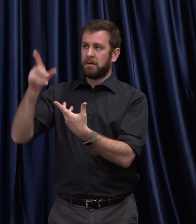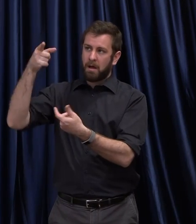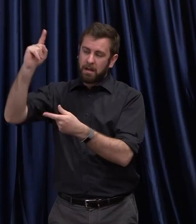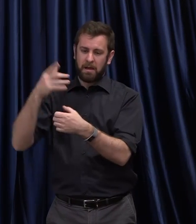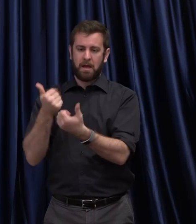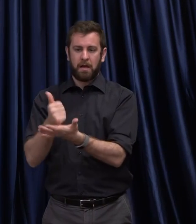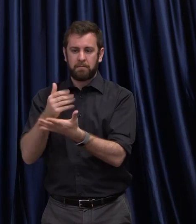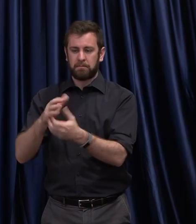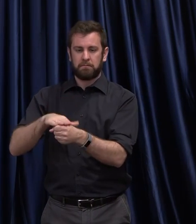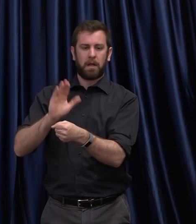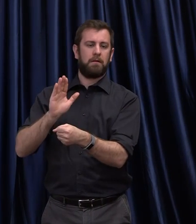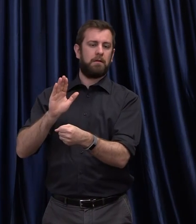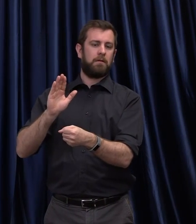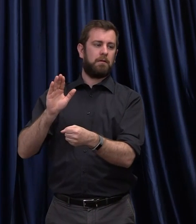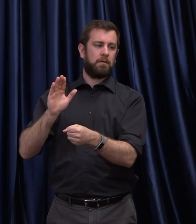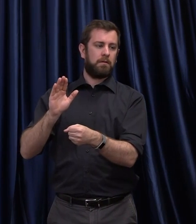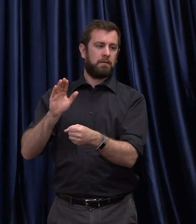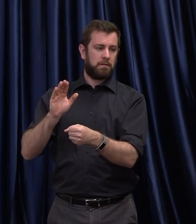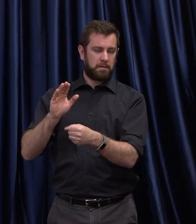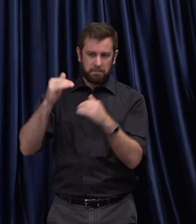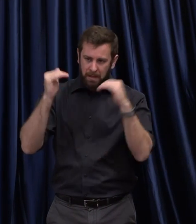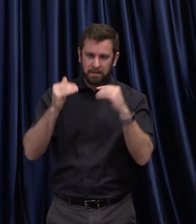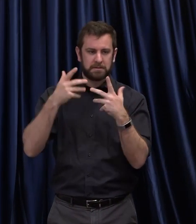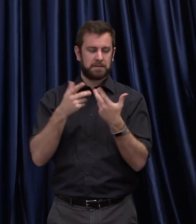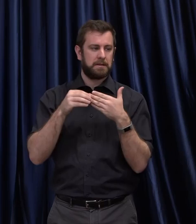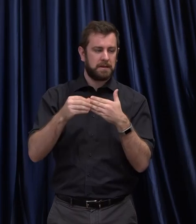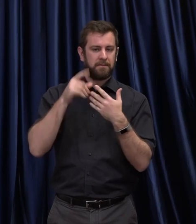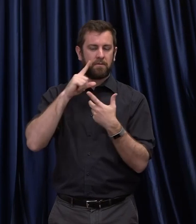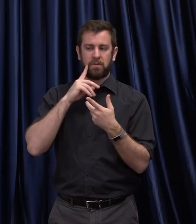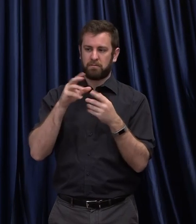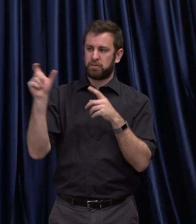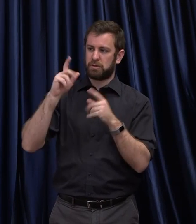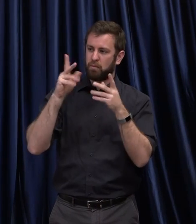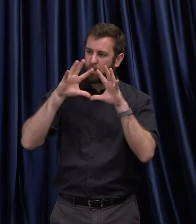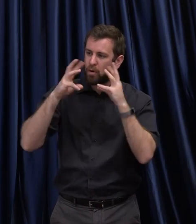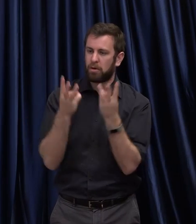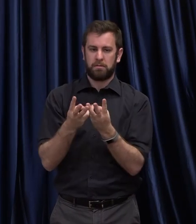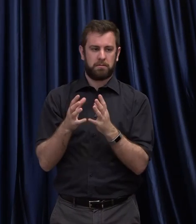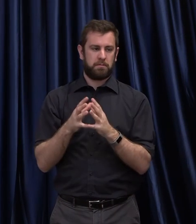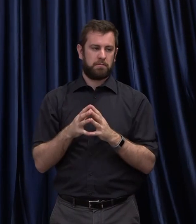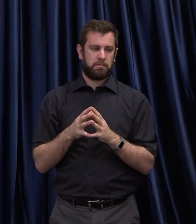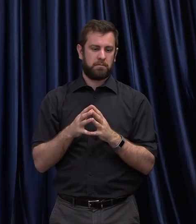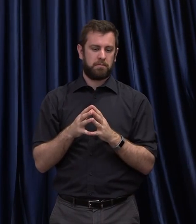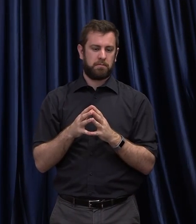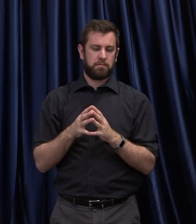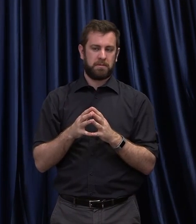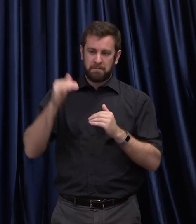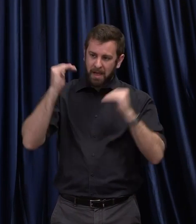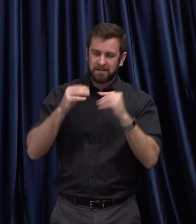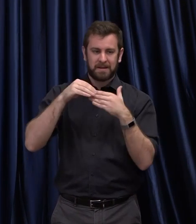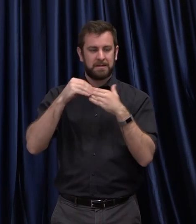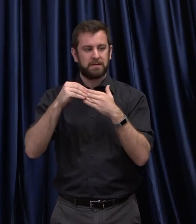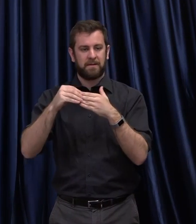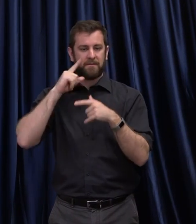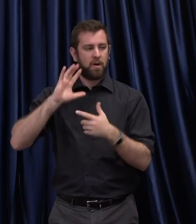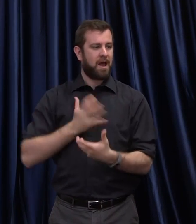bring a balanced leader to the Muslim world. May Allah bring this balanced leadership to our nations and help us